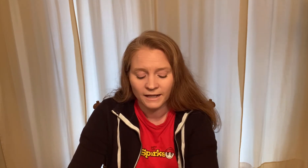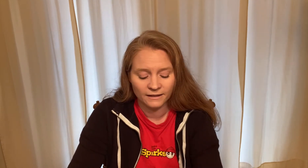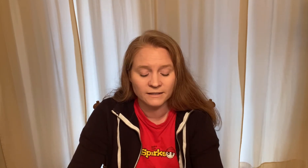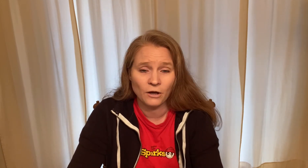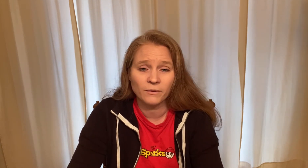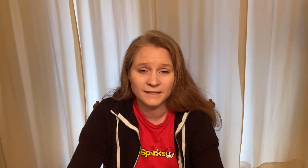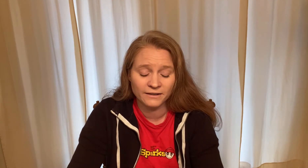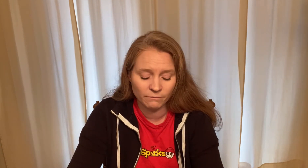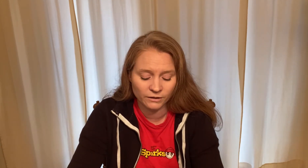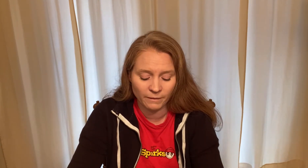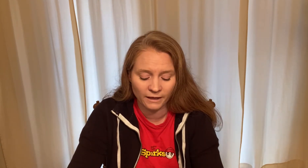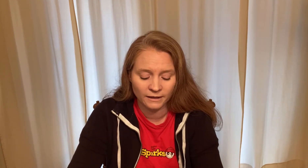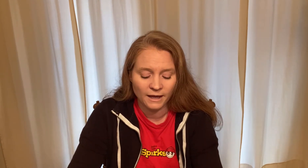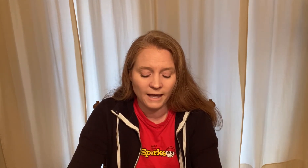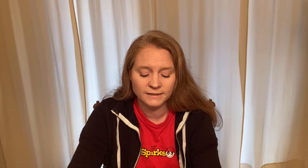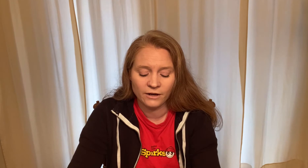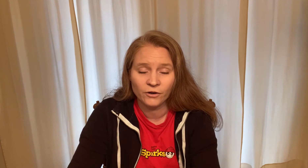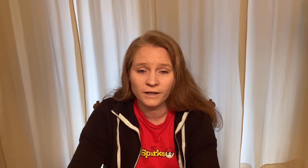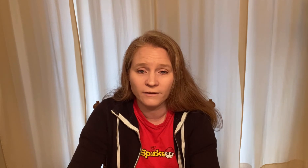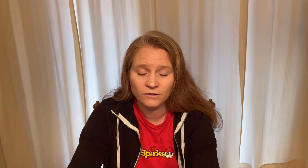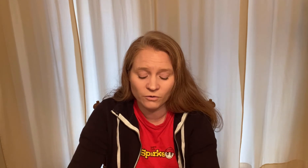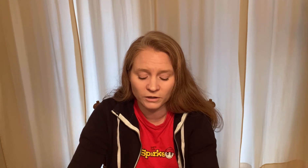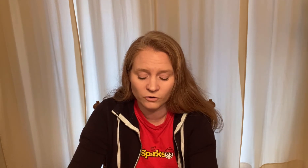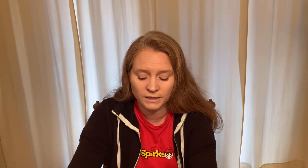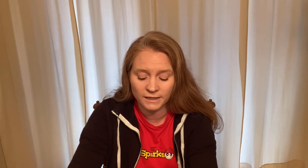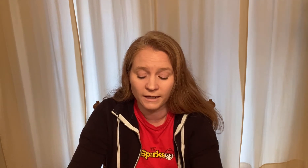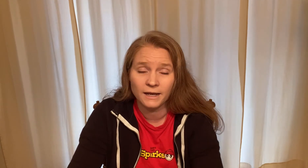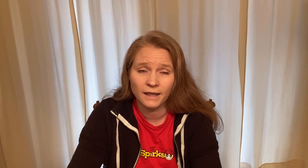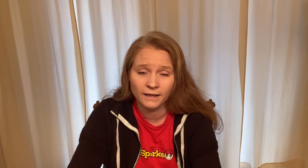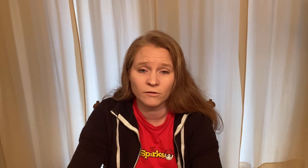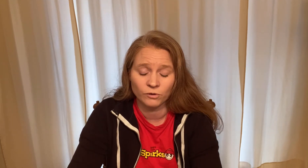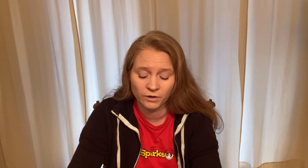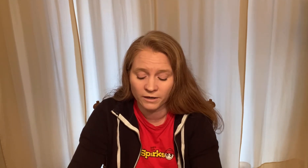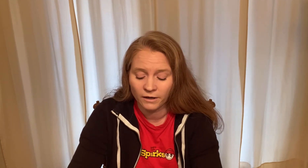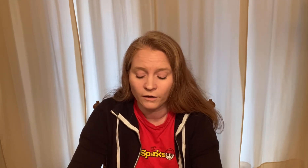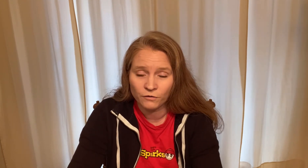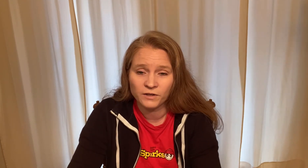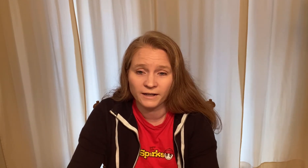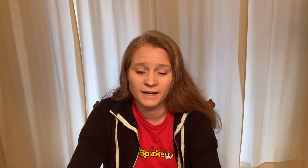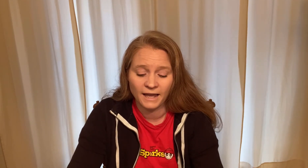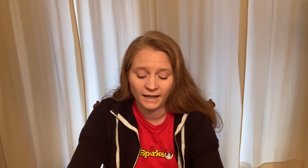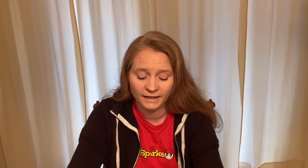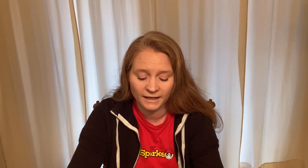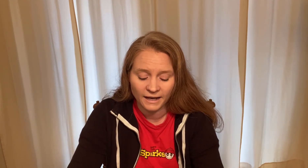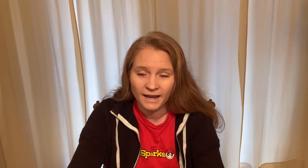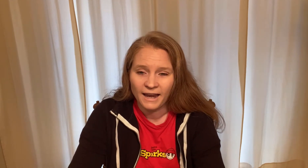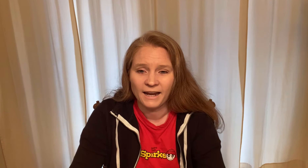"Let's go and tell the milkman." As they hurried out the door, George said, "Thank you, Lord. You've done it again." And I think